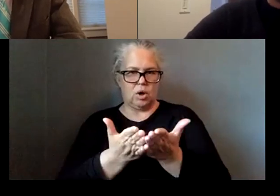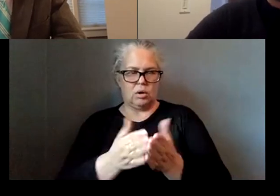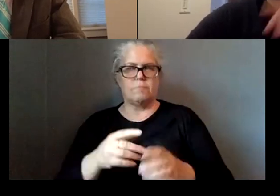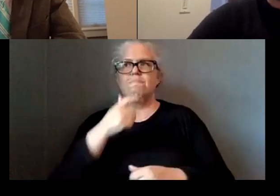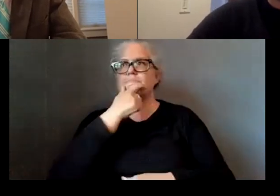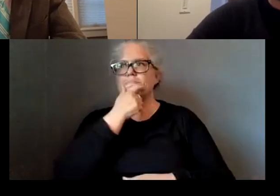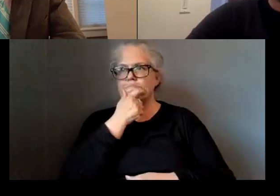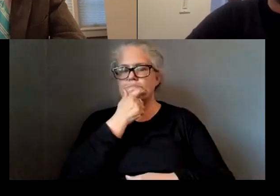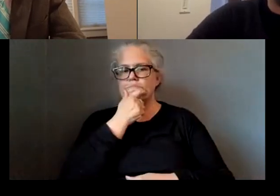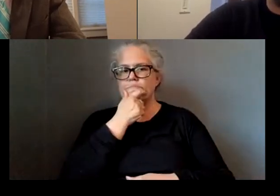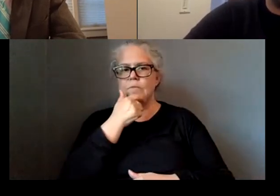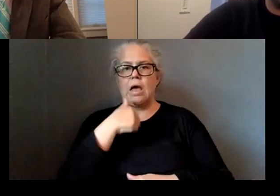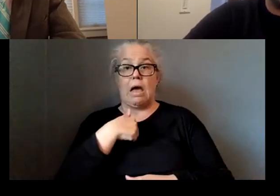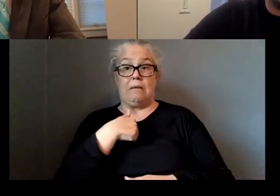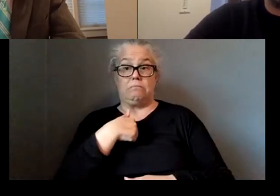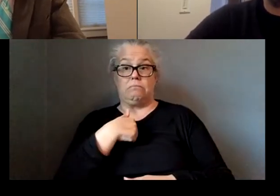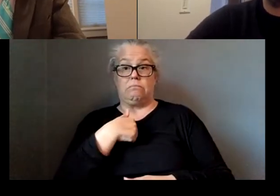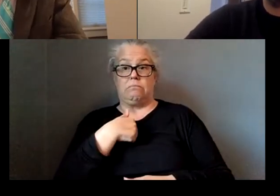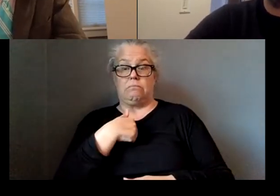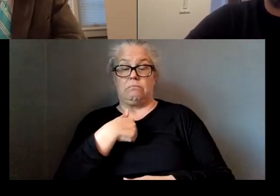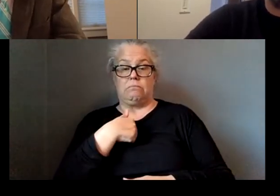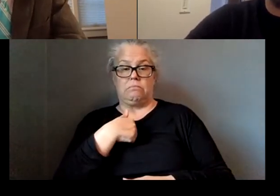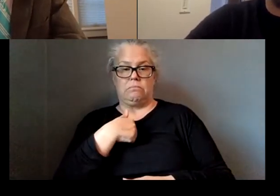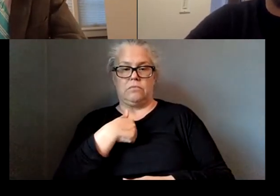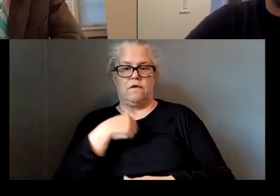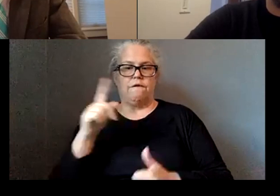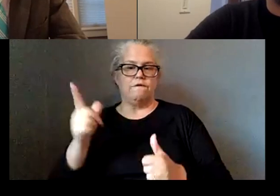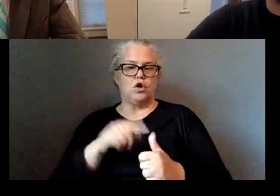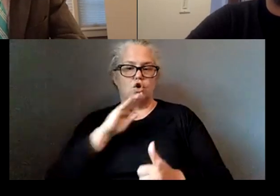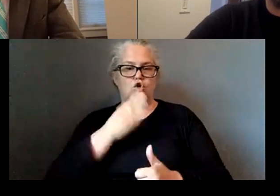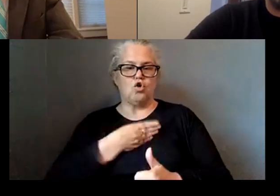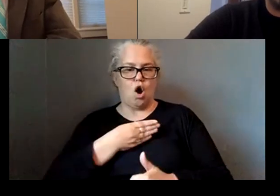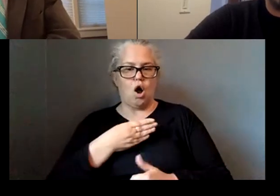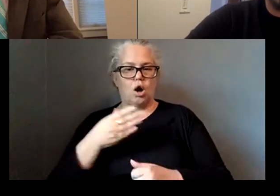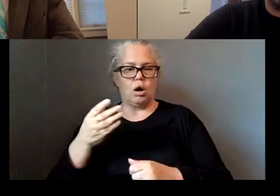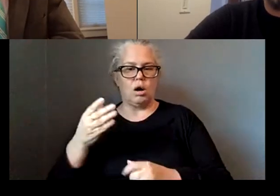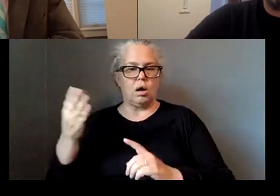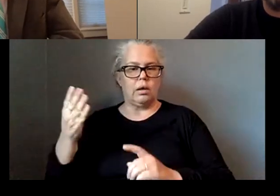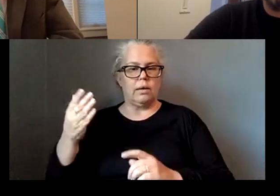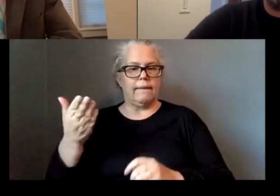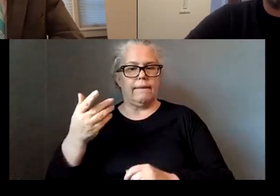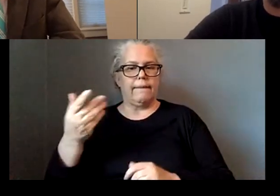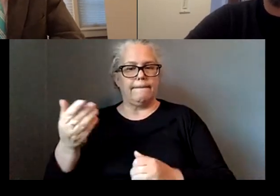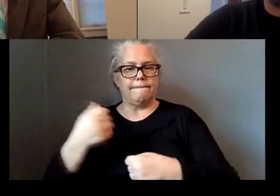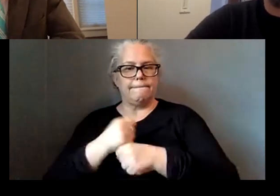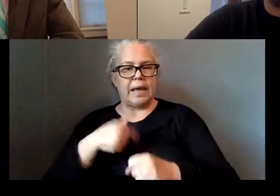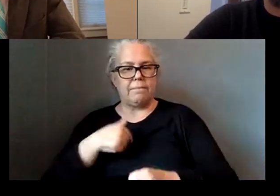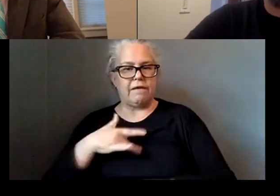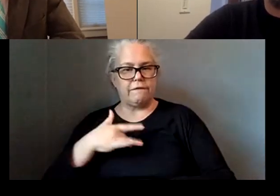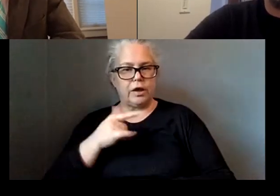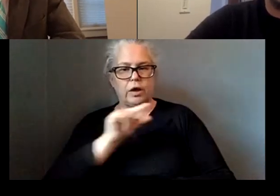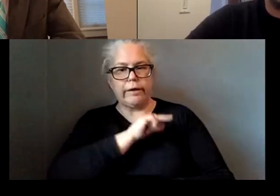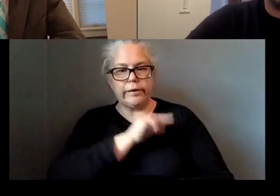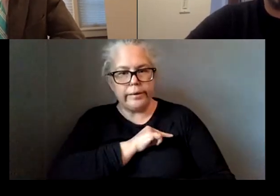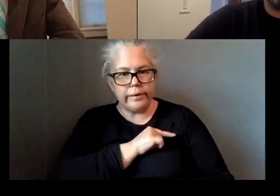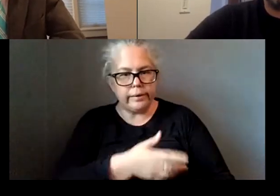I just simply, I was guilted into it by my daughters. That was part of it. And,